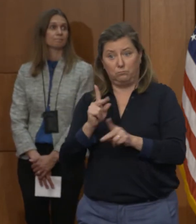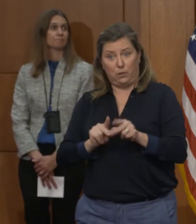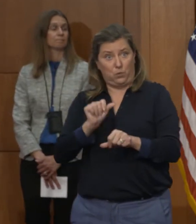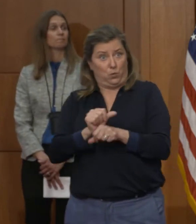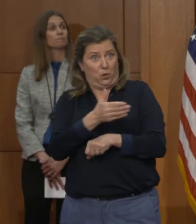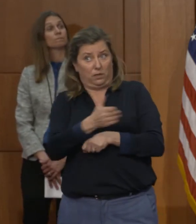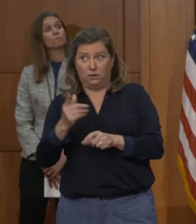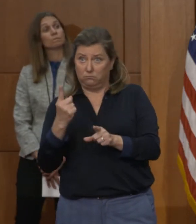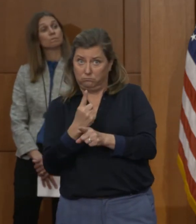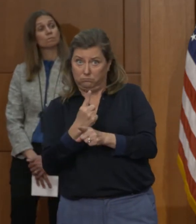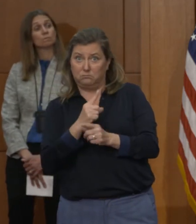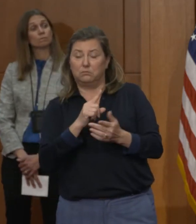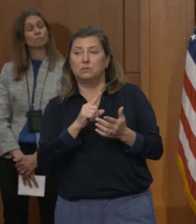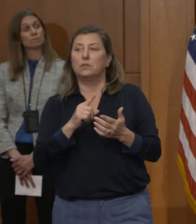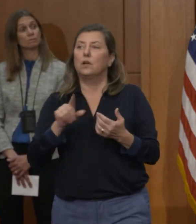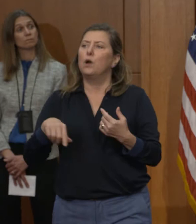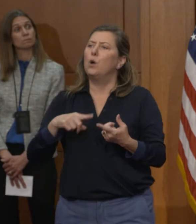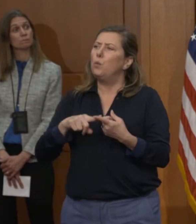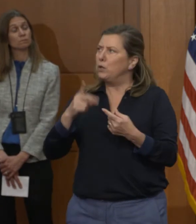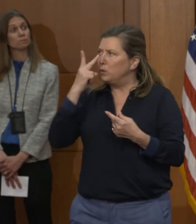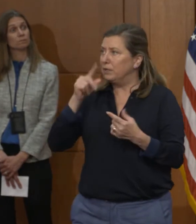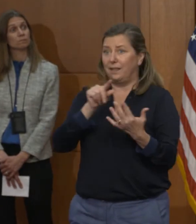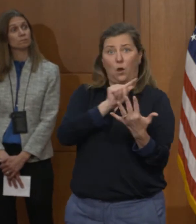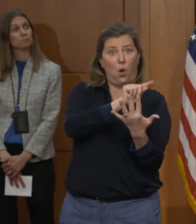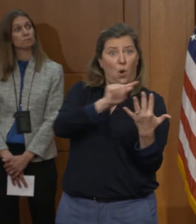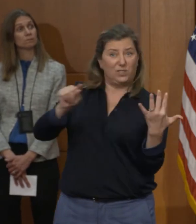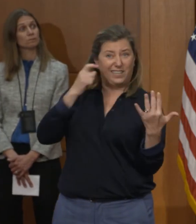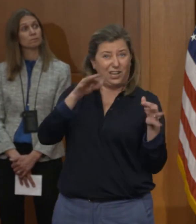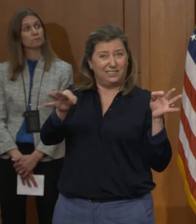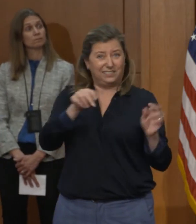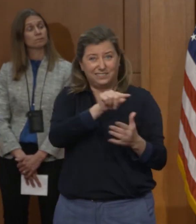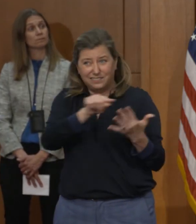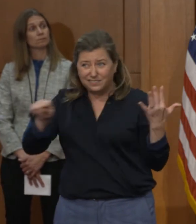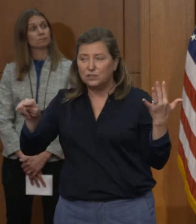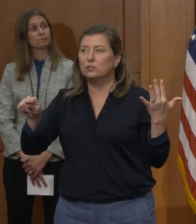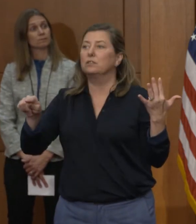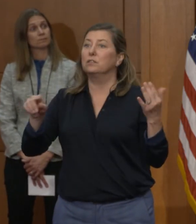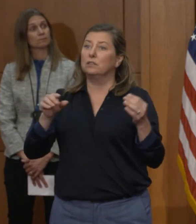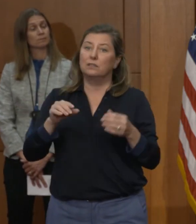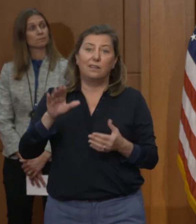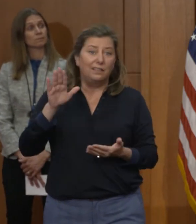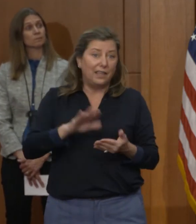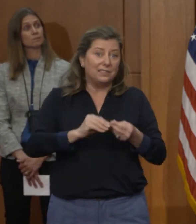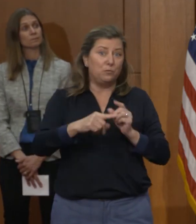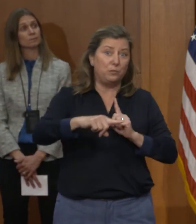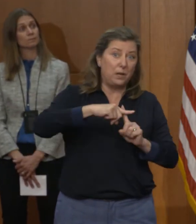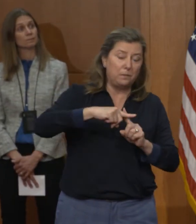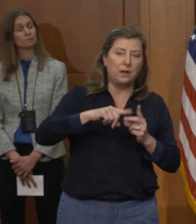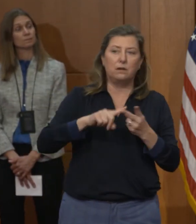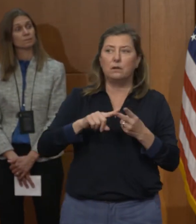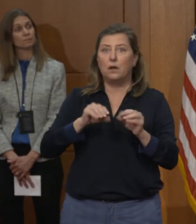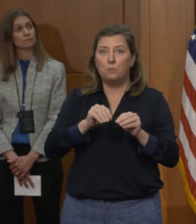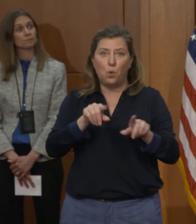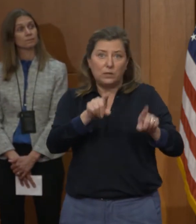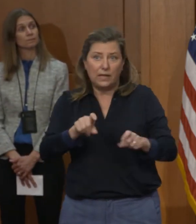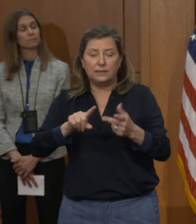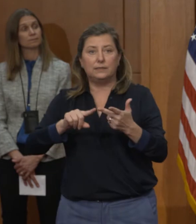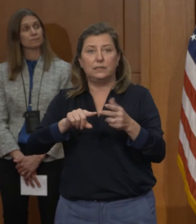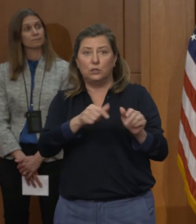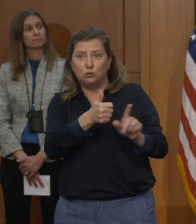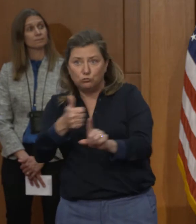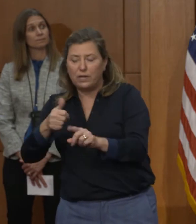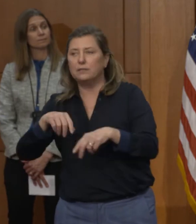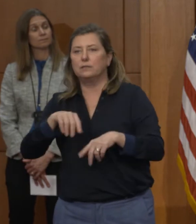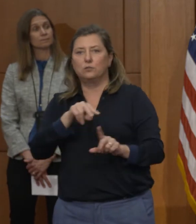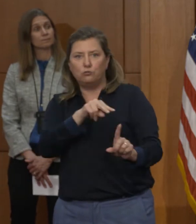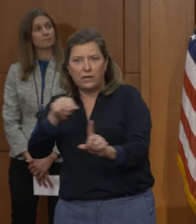metrics I've just outlined, fewer positive cases, more testing and tracing, more PPE, and steady